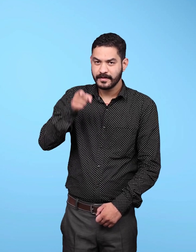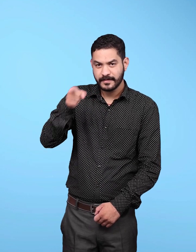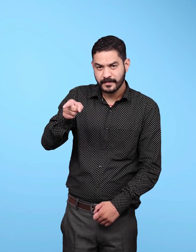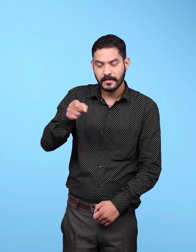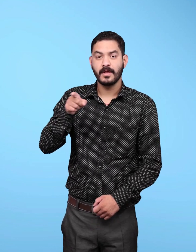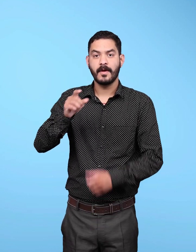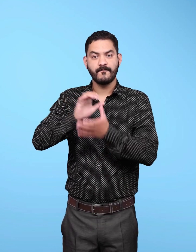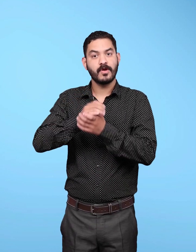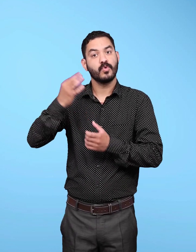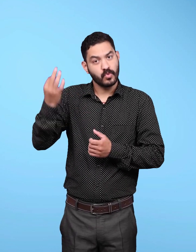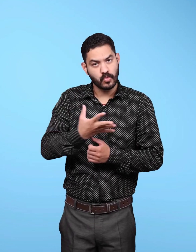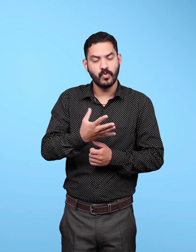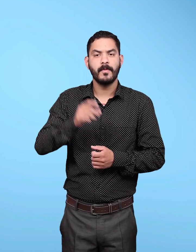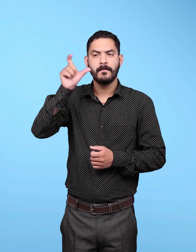with a trader.